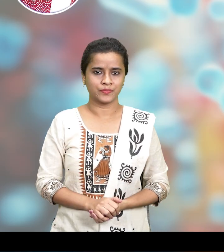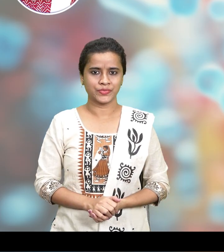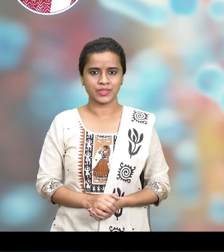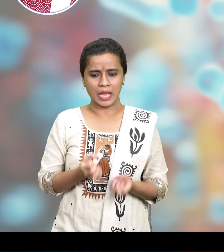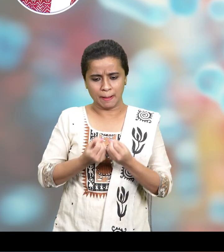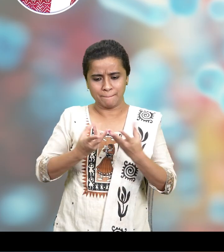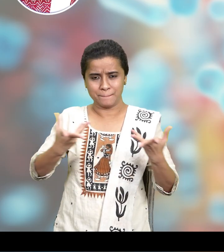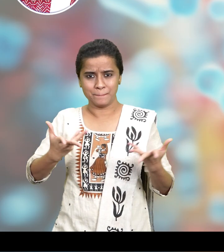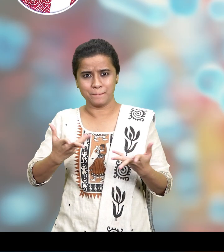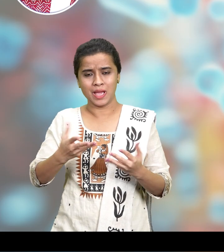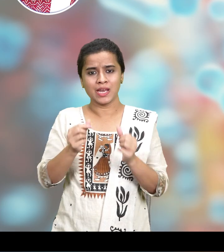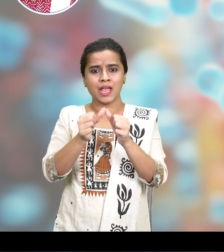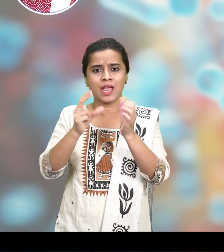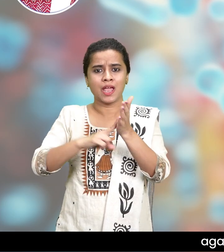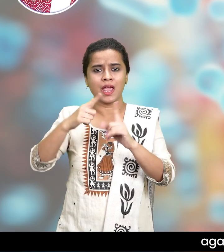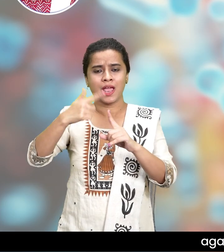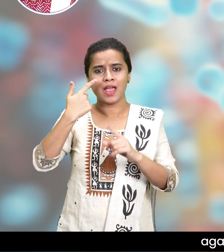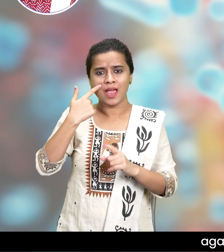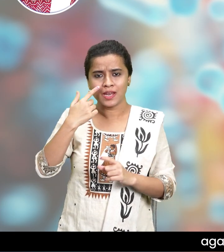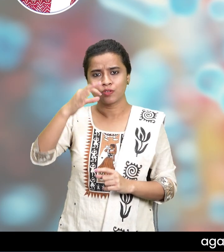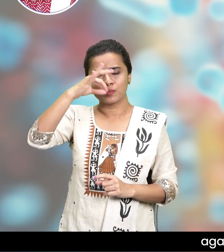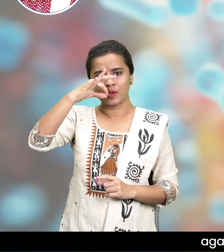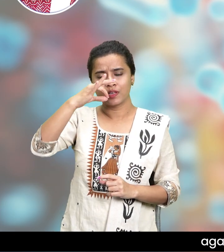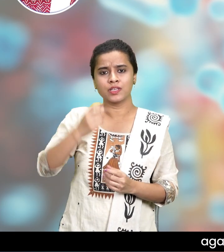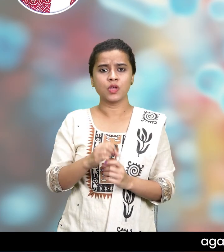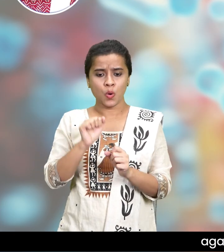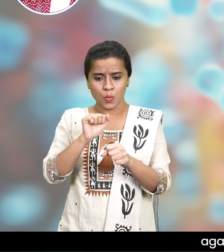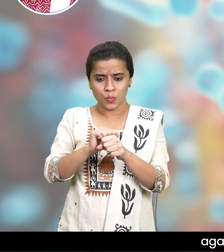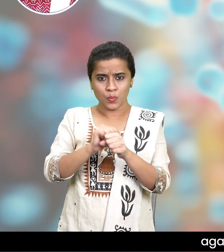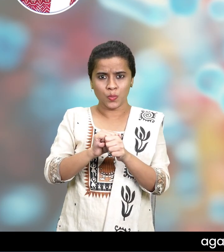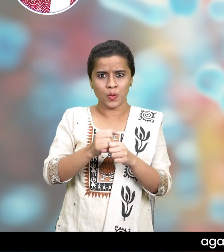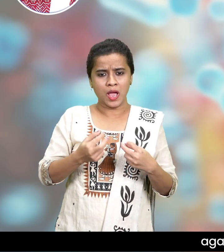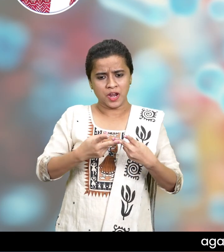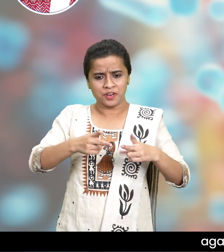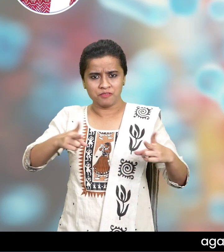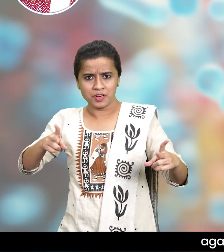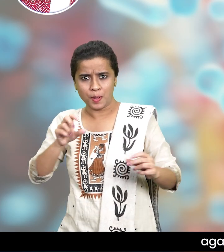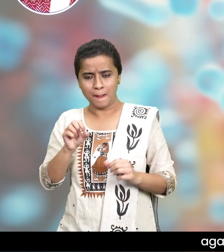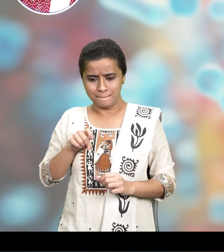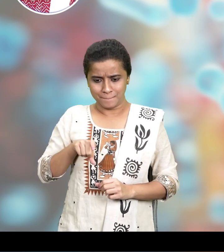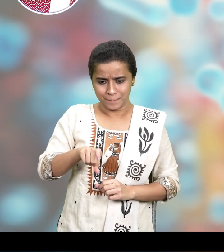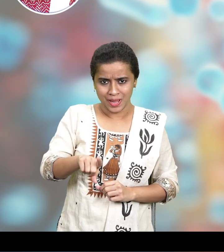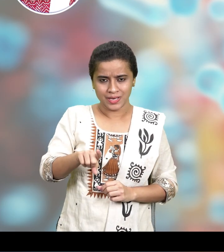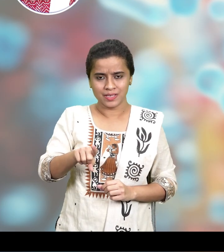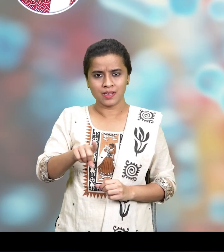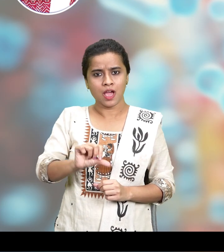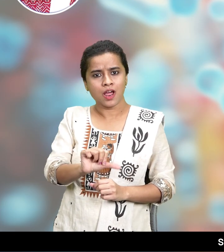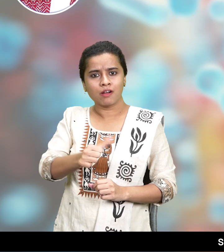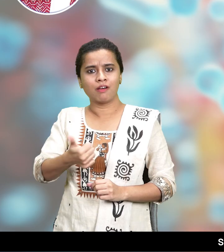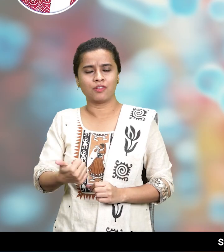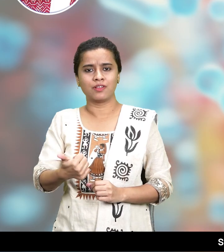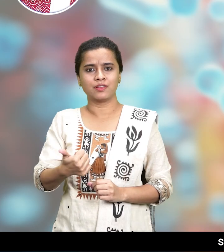many antibiotics work against many species of bacteria rather